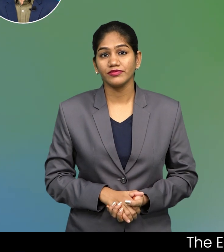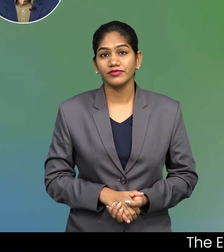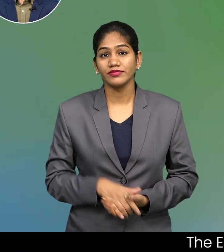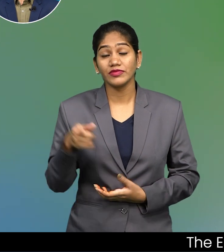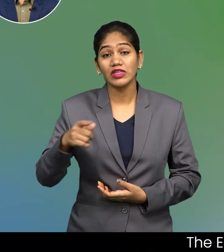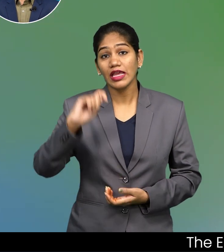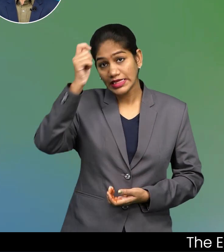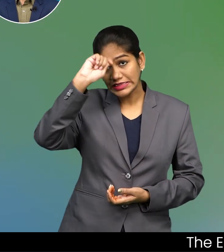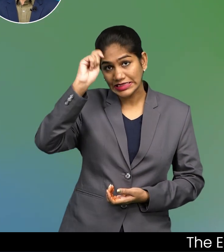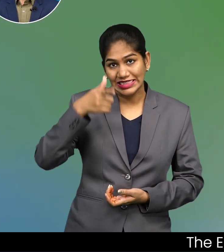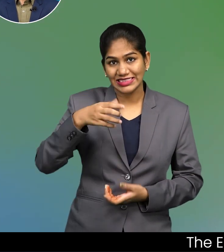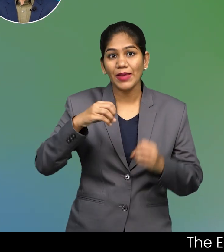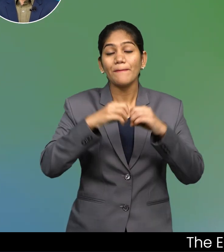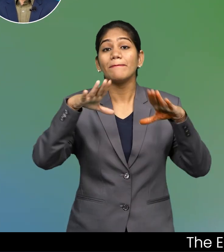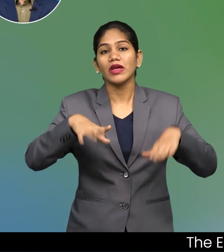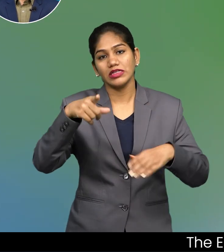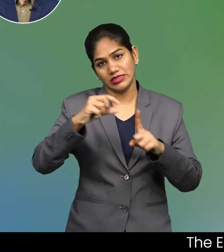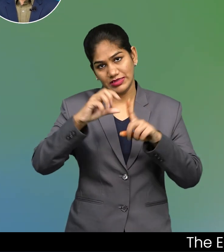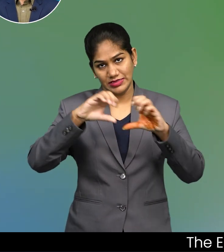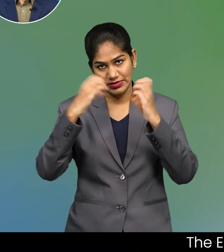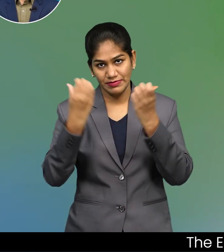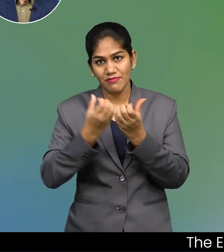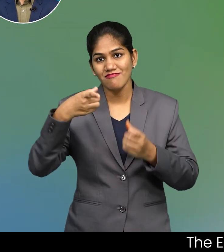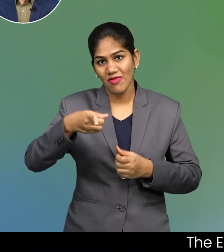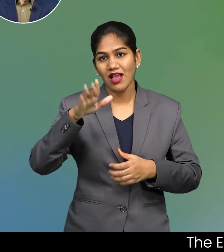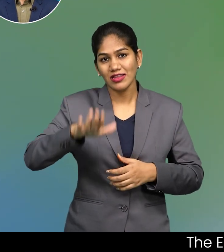The English Parliament